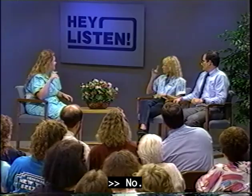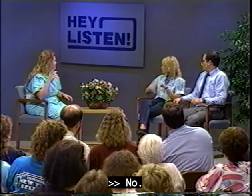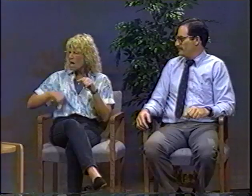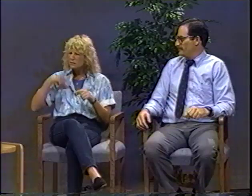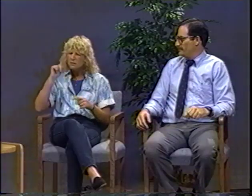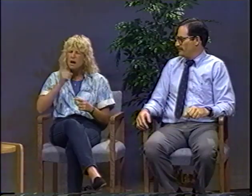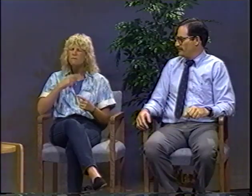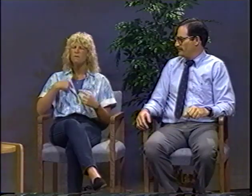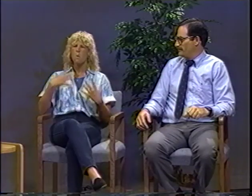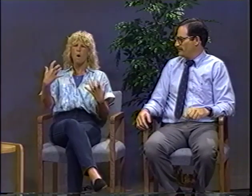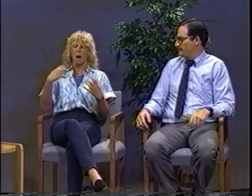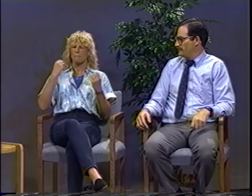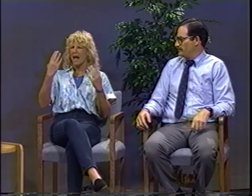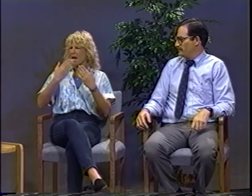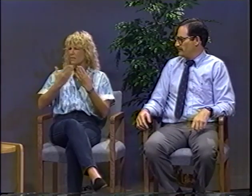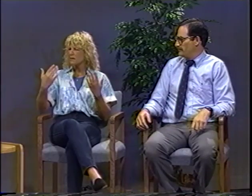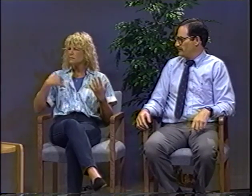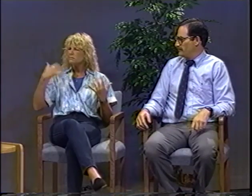No.